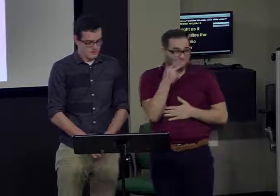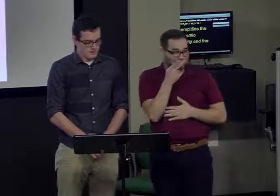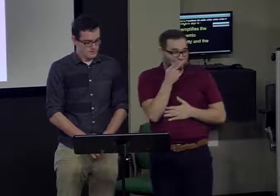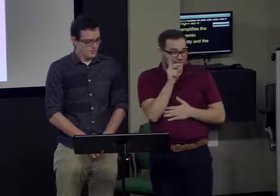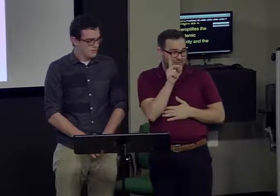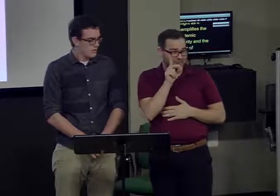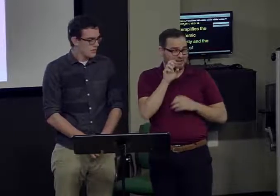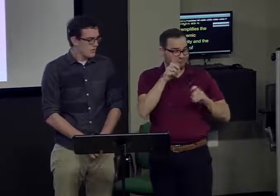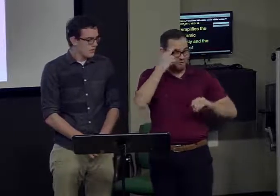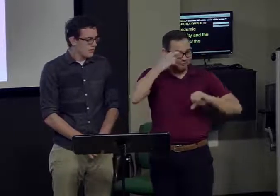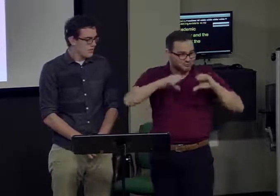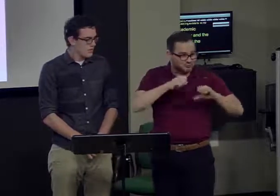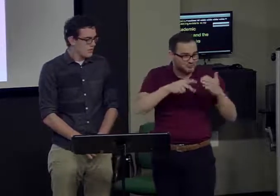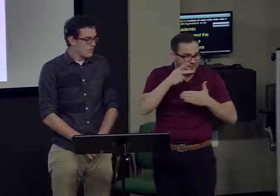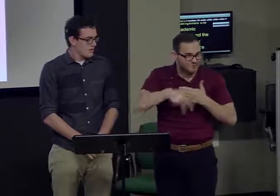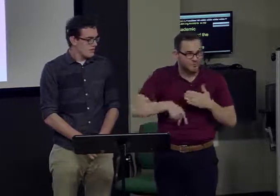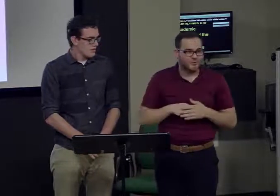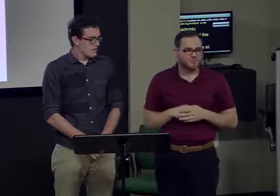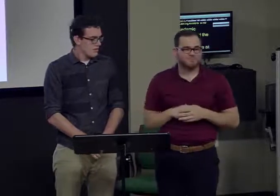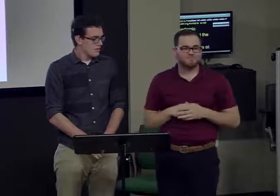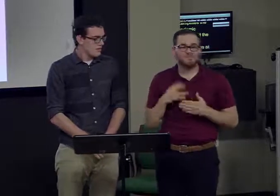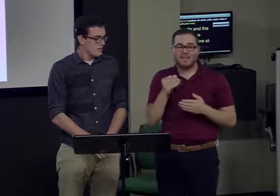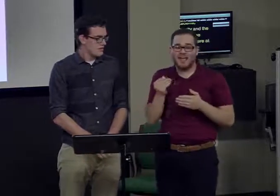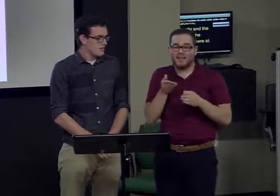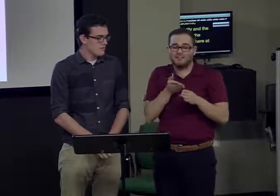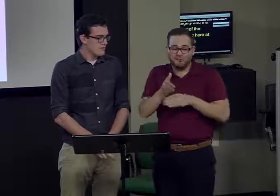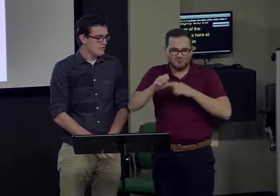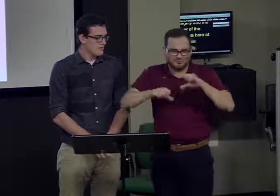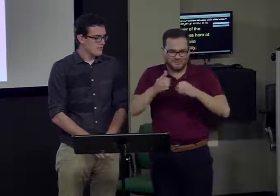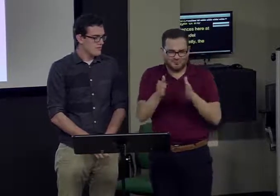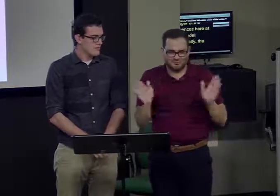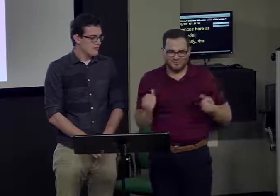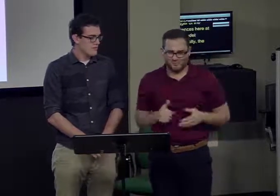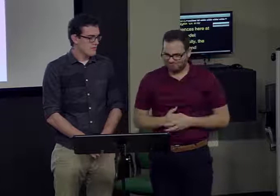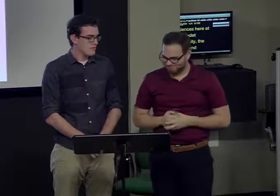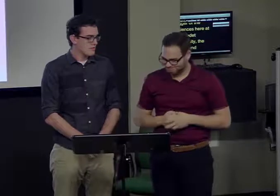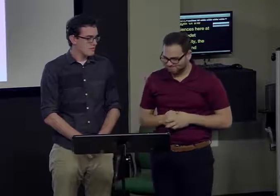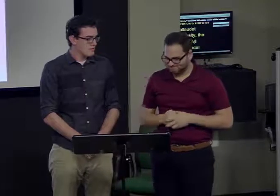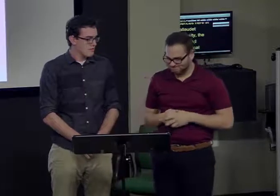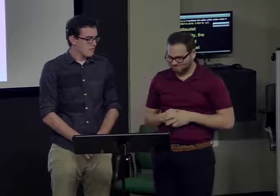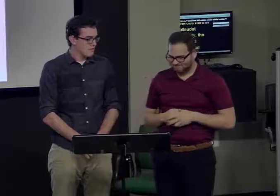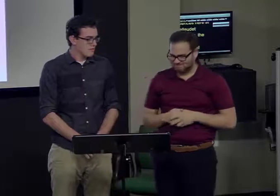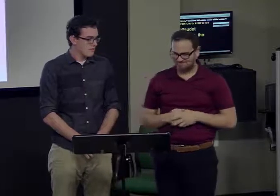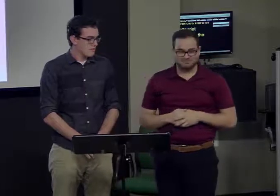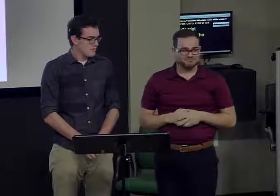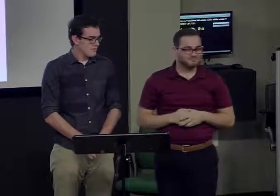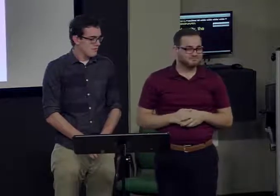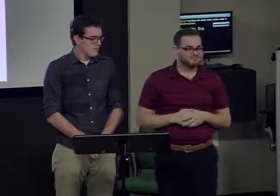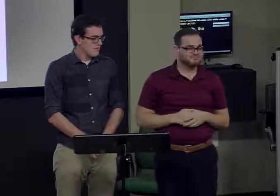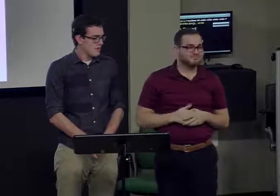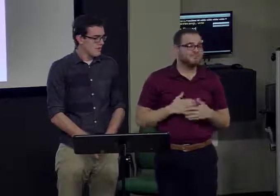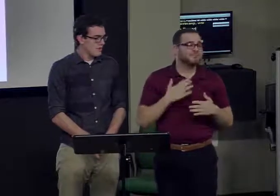Gallaudet University, the Ph.D. in Educational Neuroscience program, and the field in